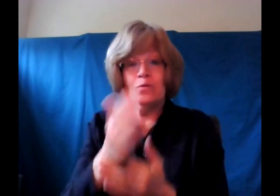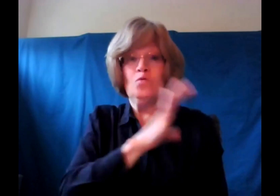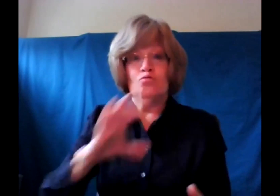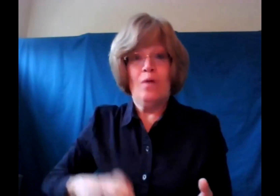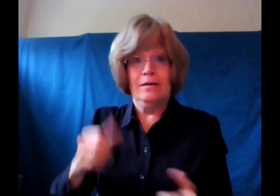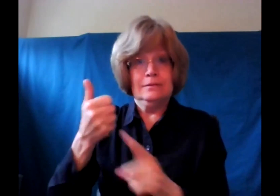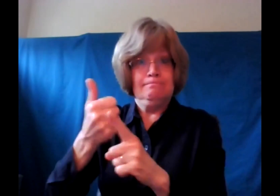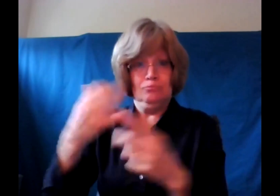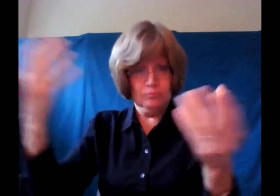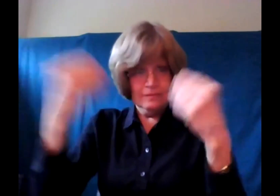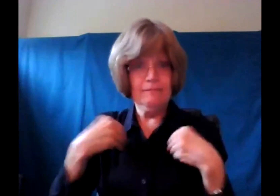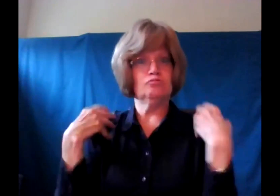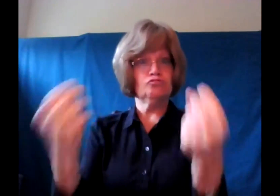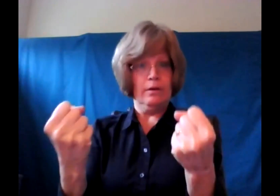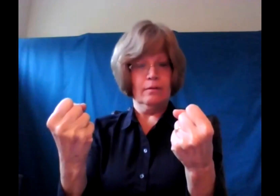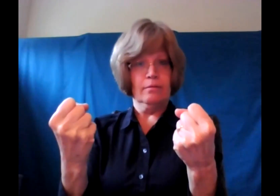who strengthens us.